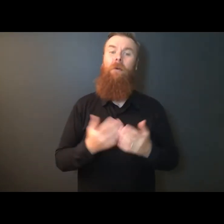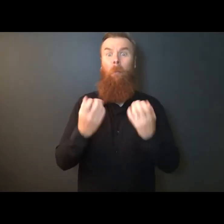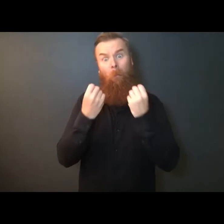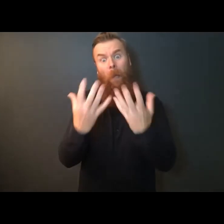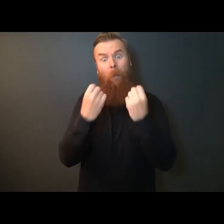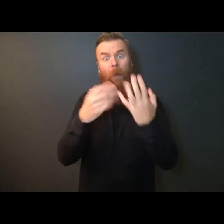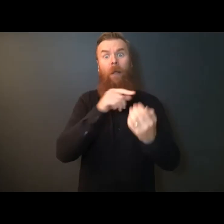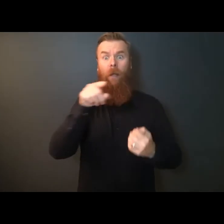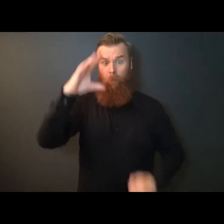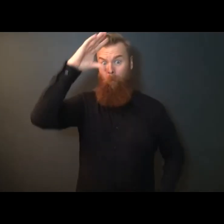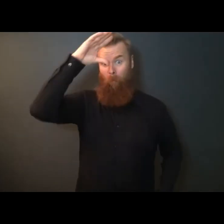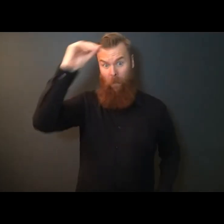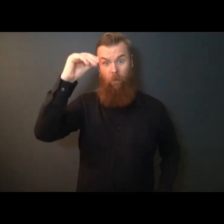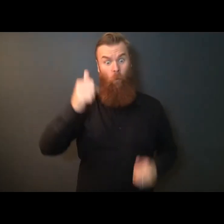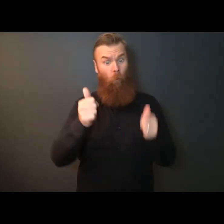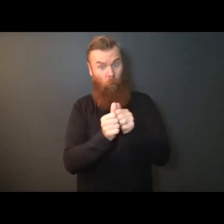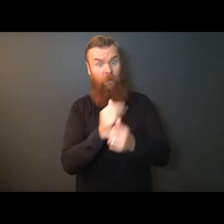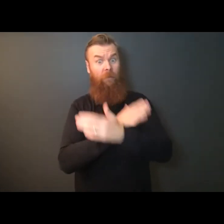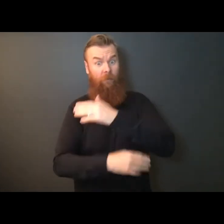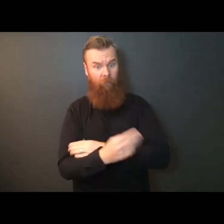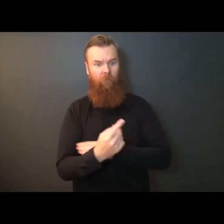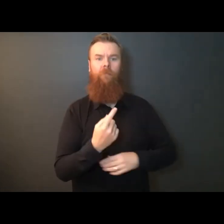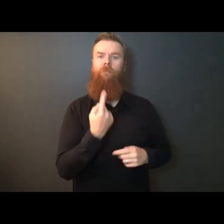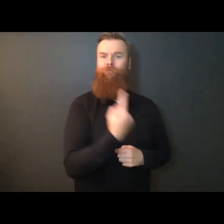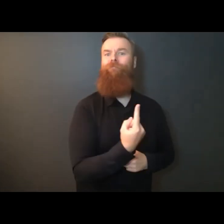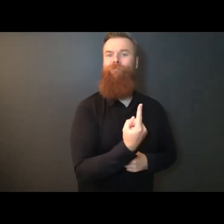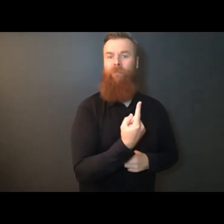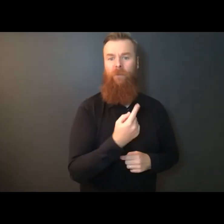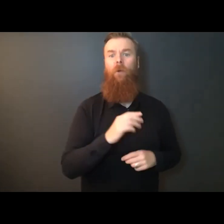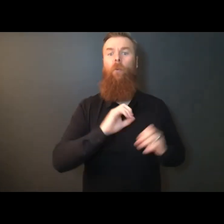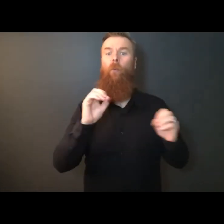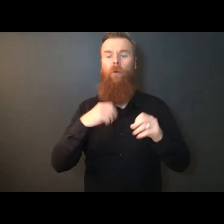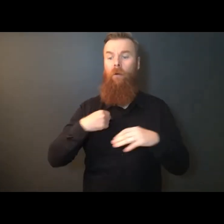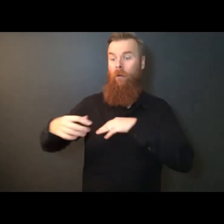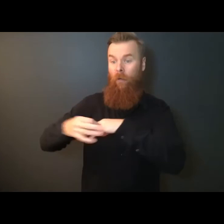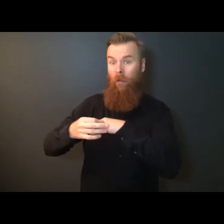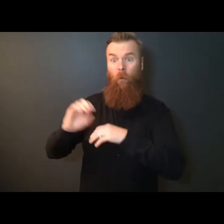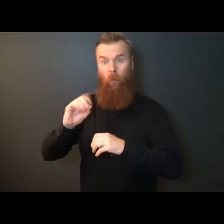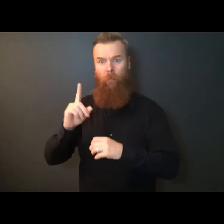actually also are single dads, and I think that we should always, yes, the majority is single women,